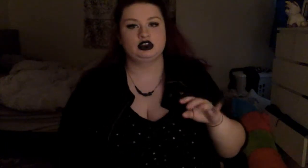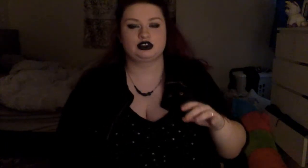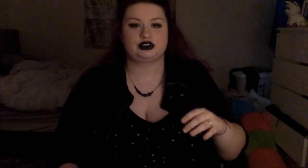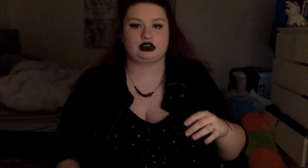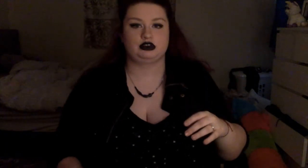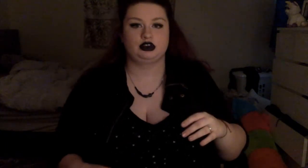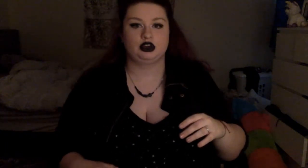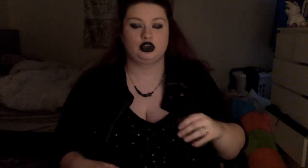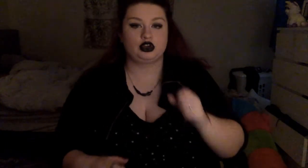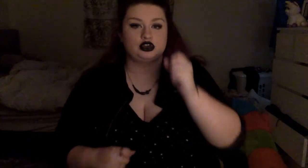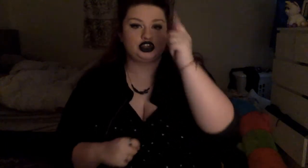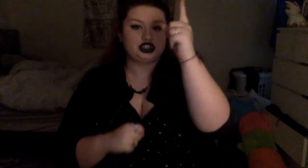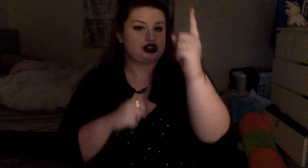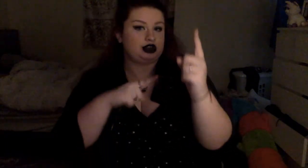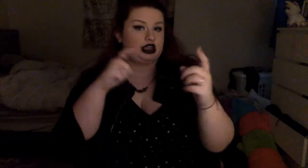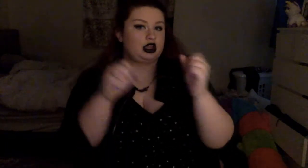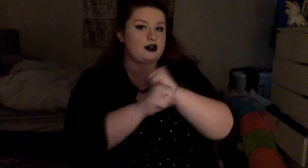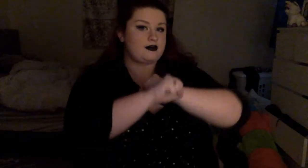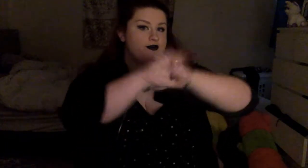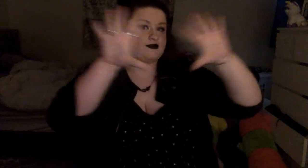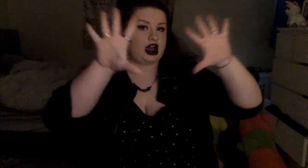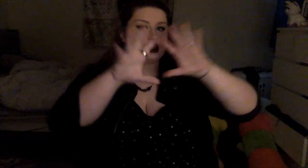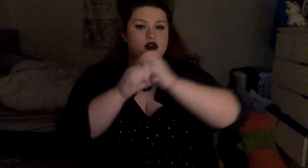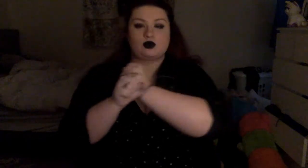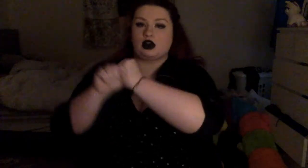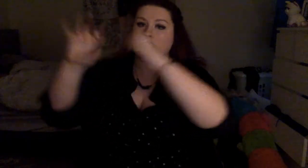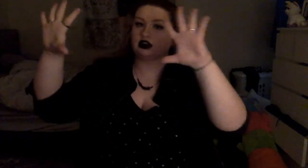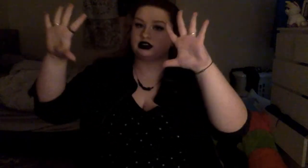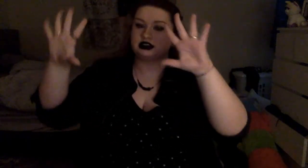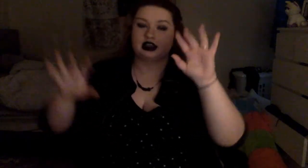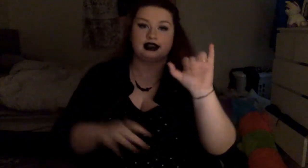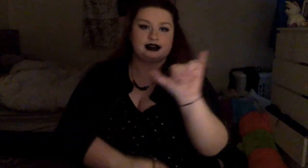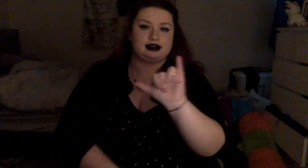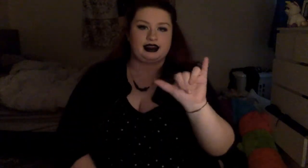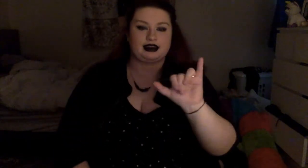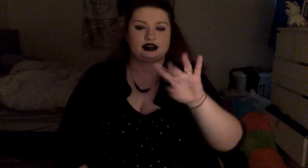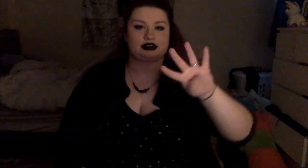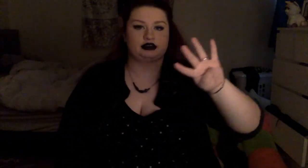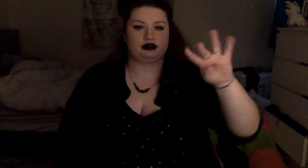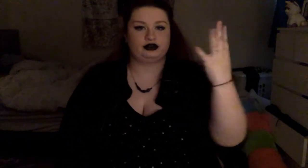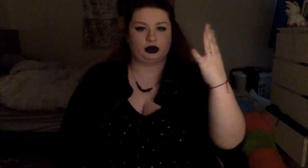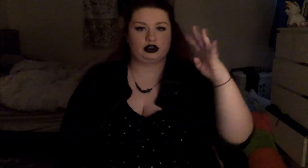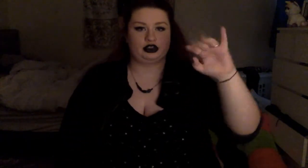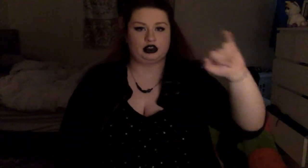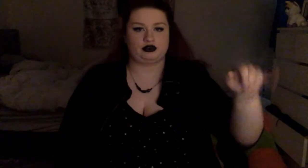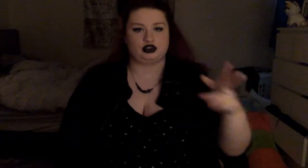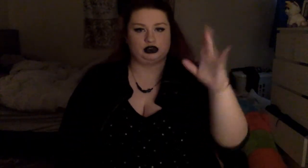So, shooting fireworks like it's the 4th of July